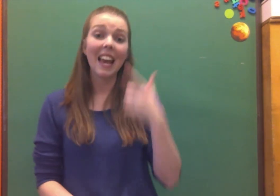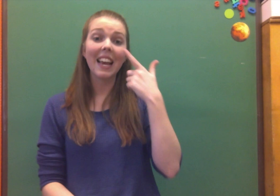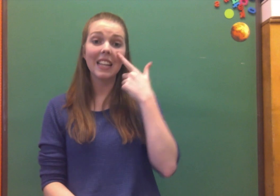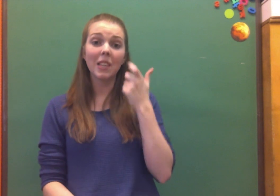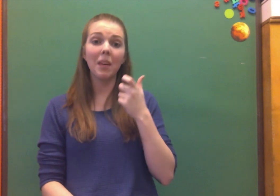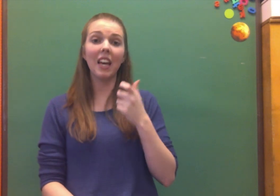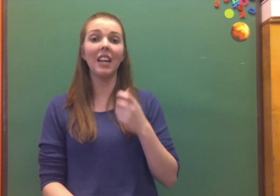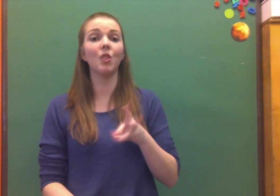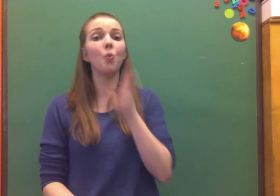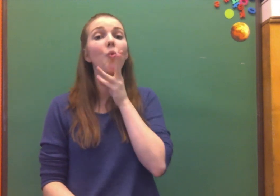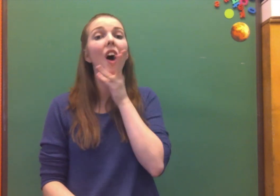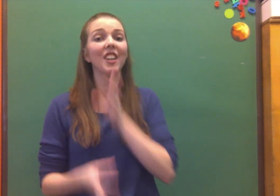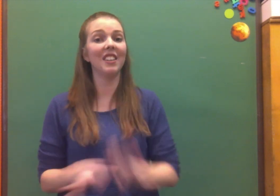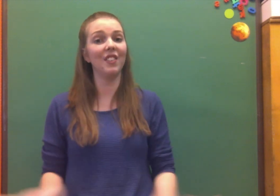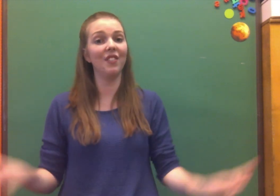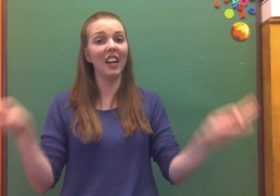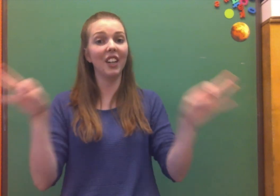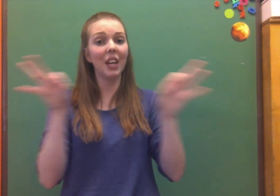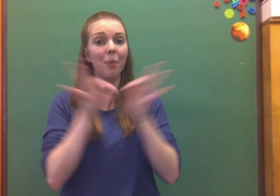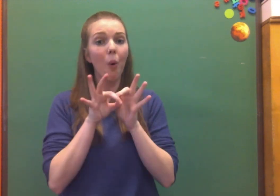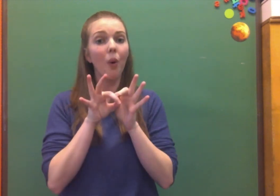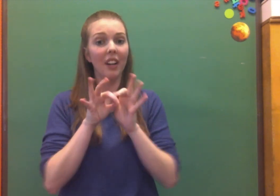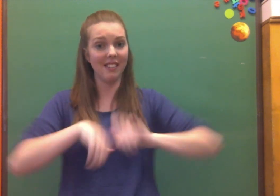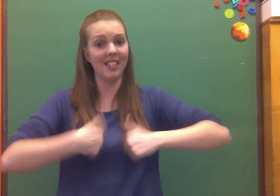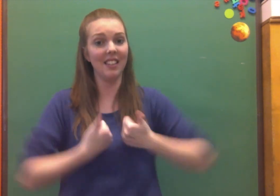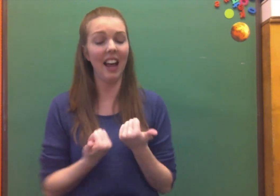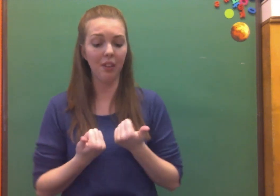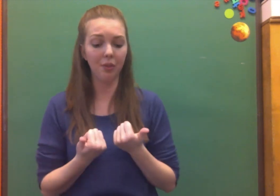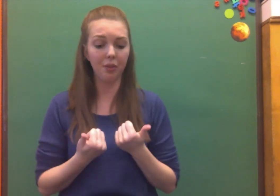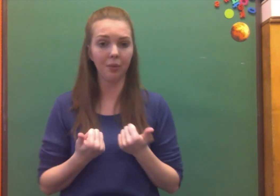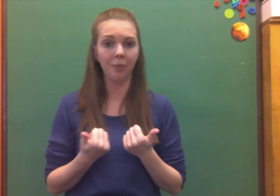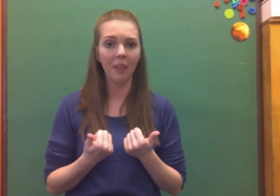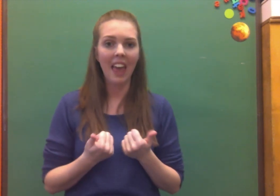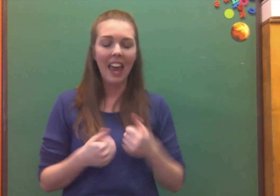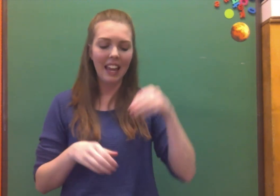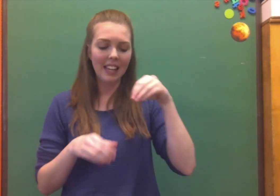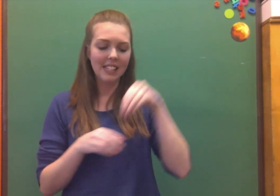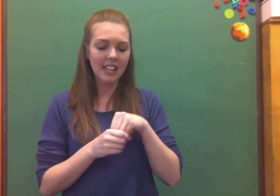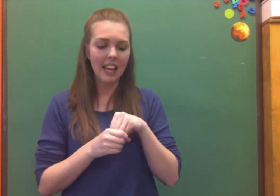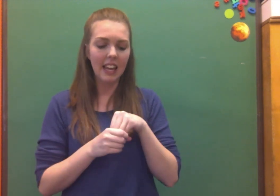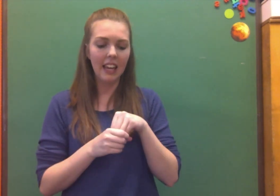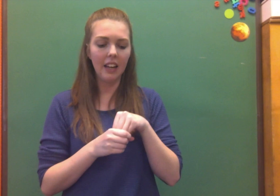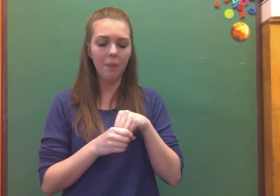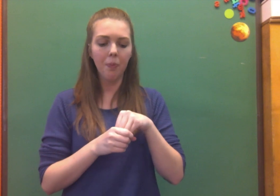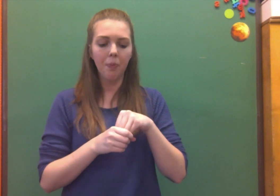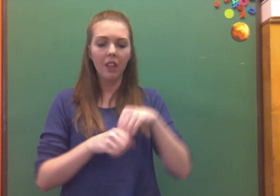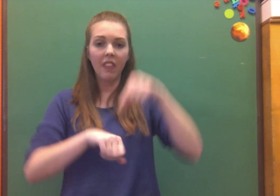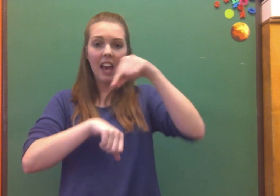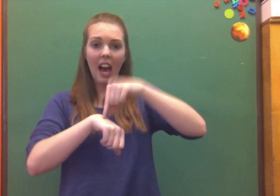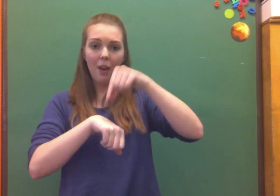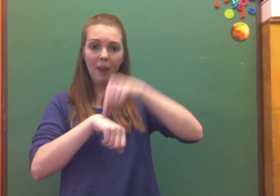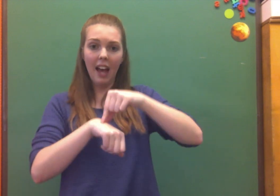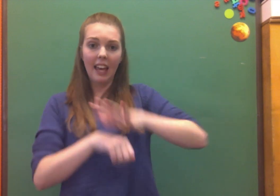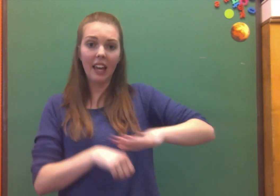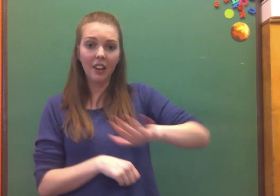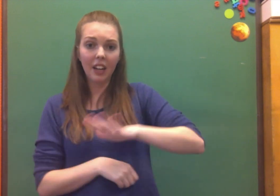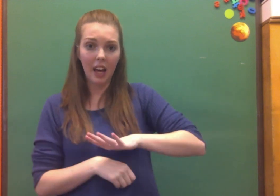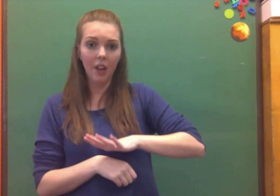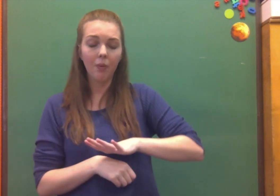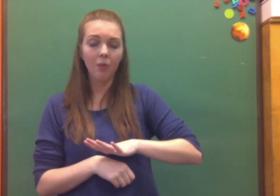It's because water is very important to life. And in the Iraq area,